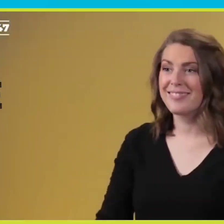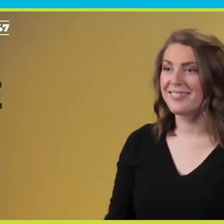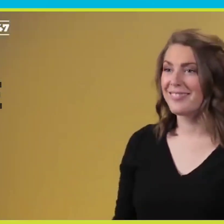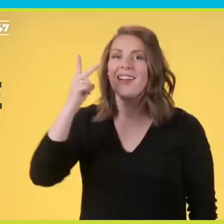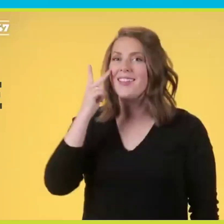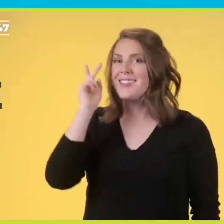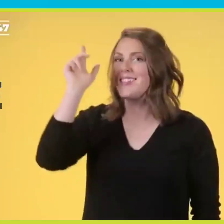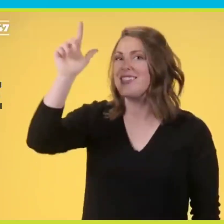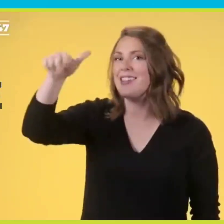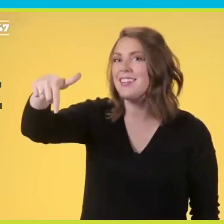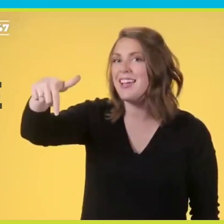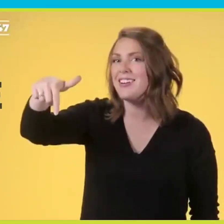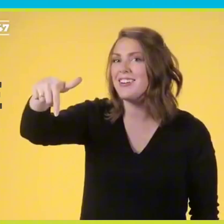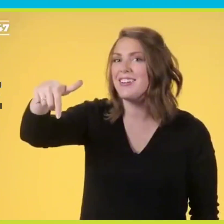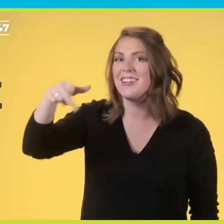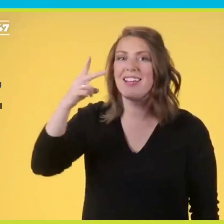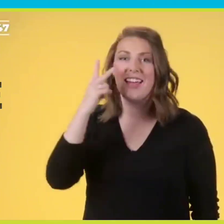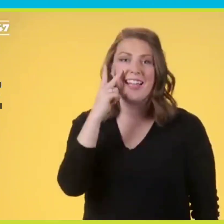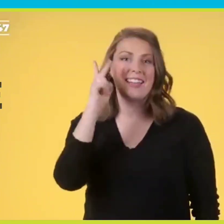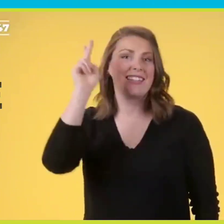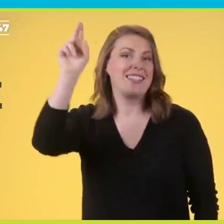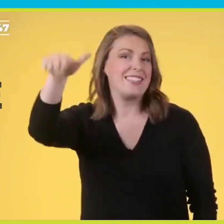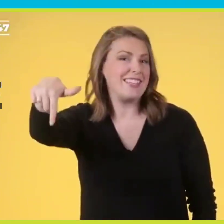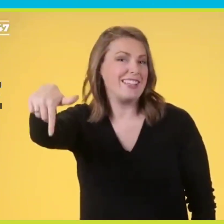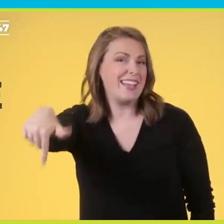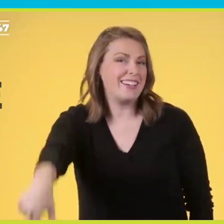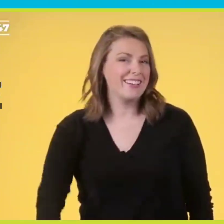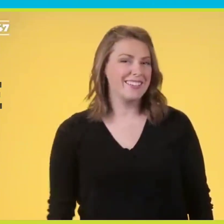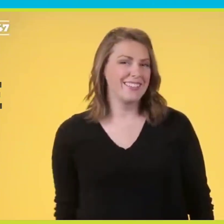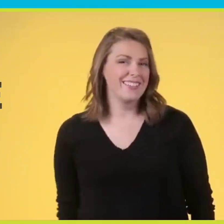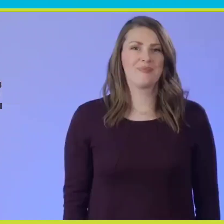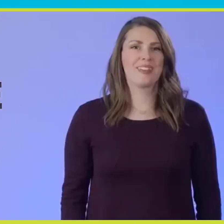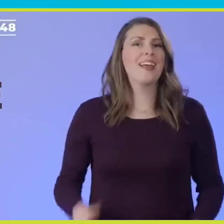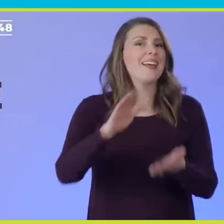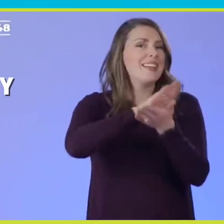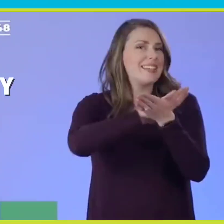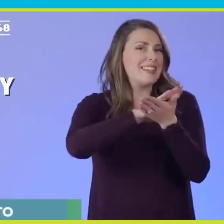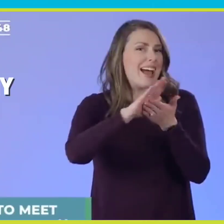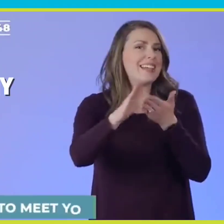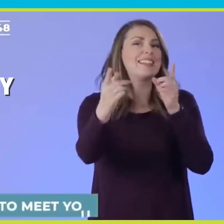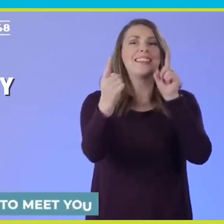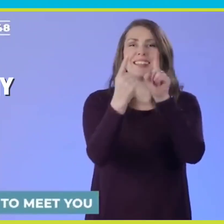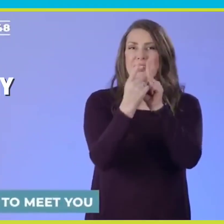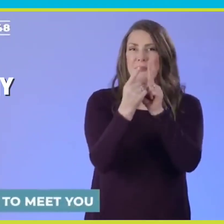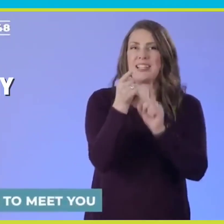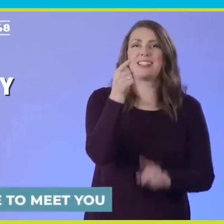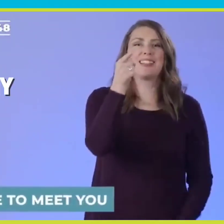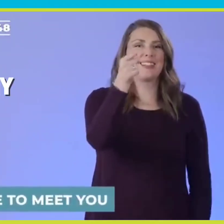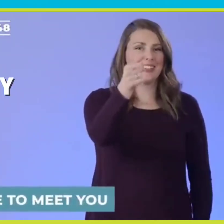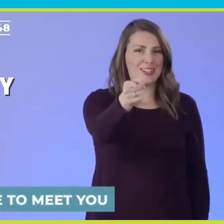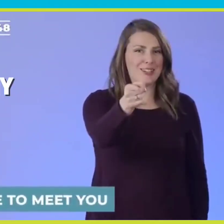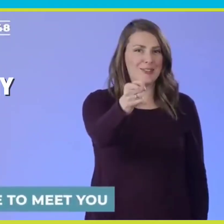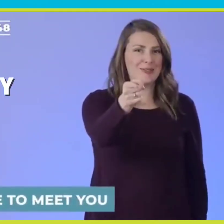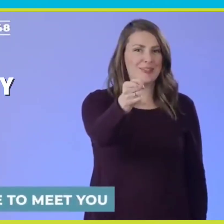later. See you later. See you later. Nice to